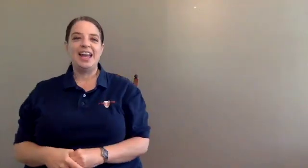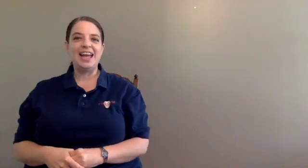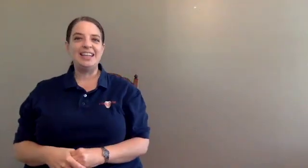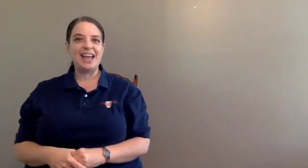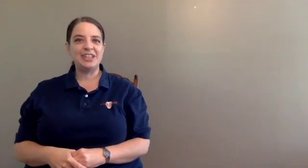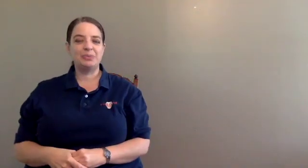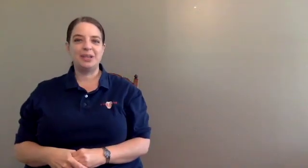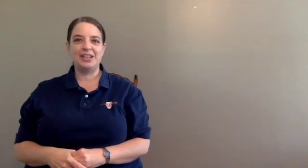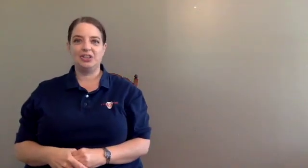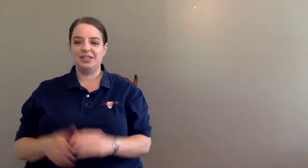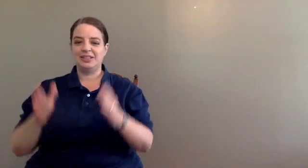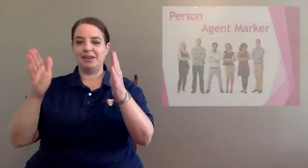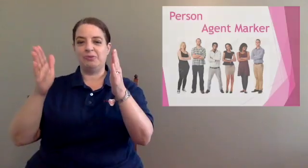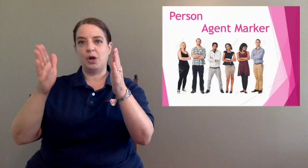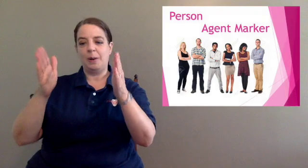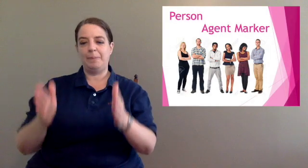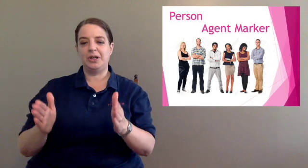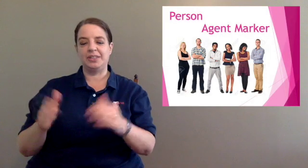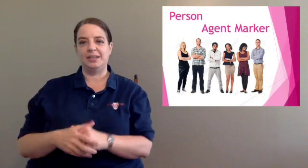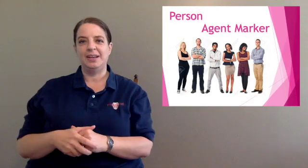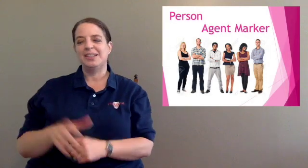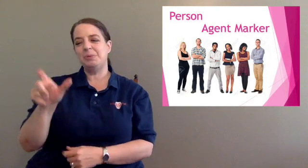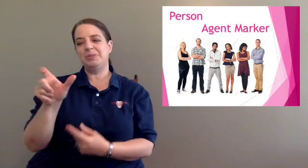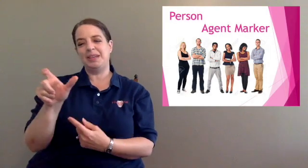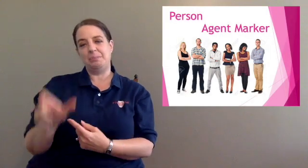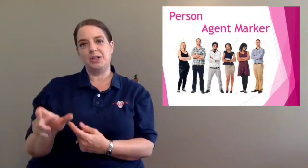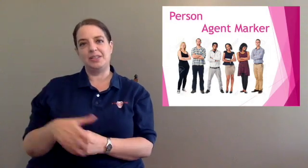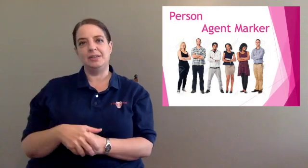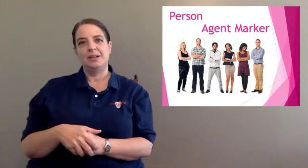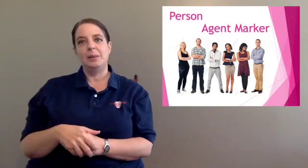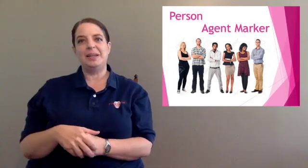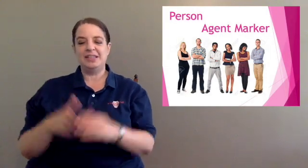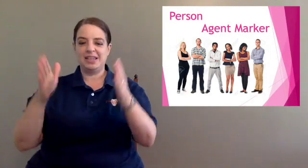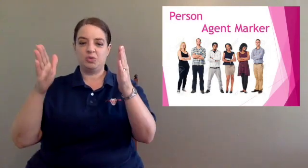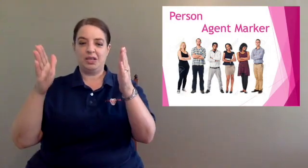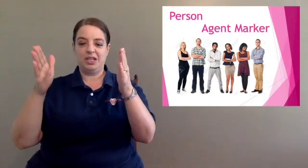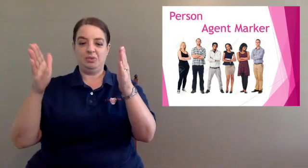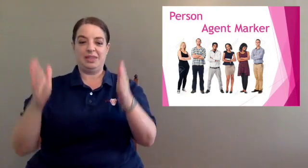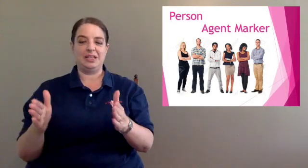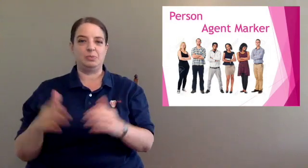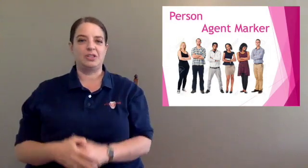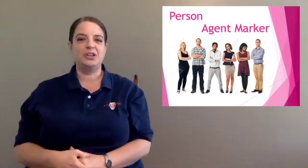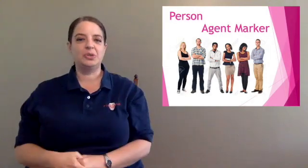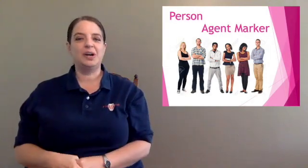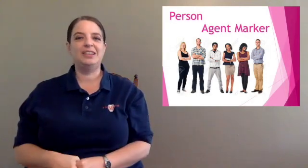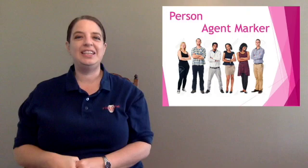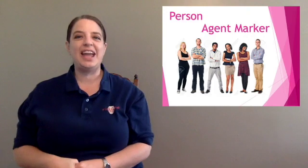And next we're going to learn the sign for person. Some people sign person, but in this case we're going to use this. It's also called the